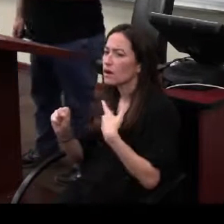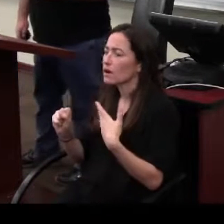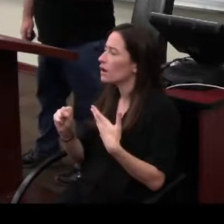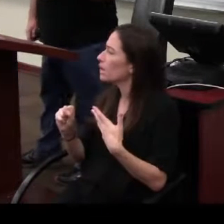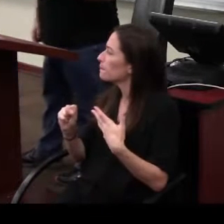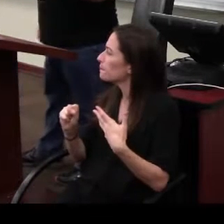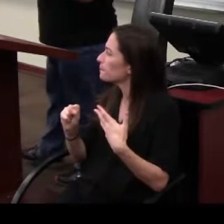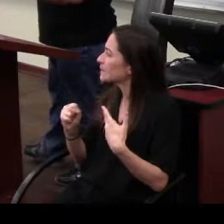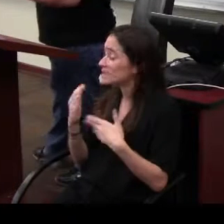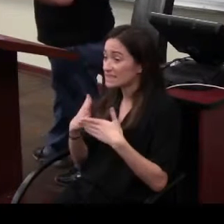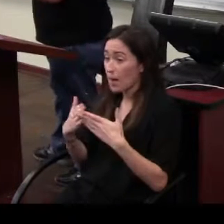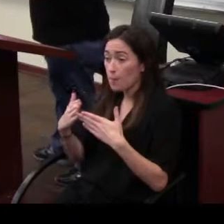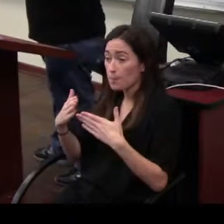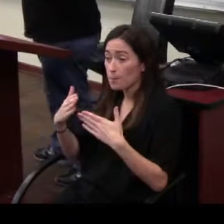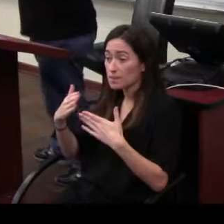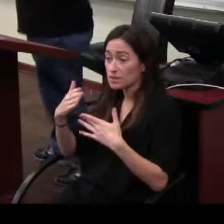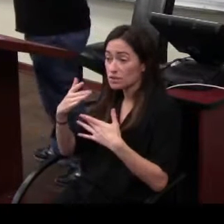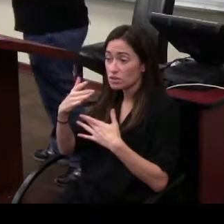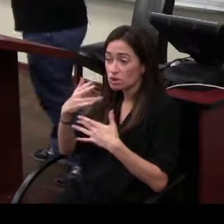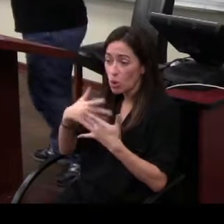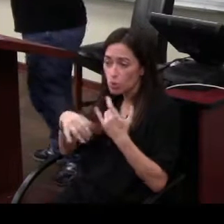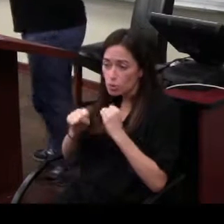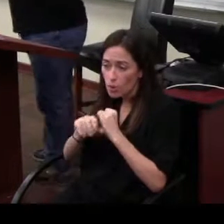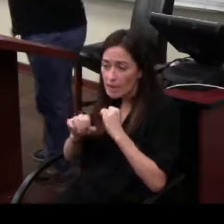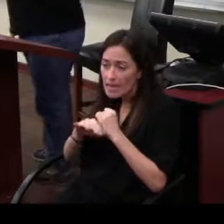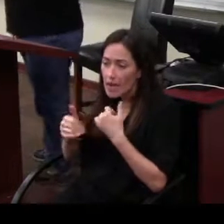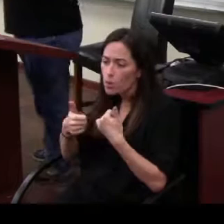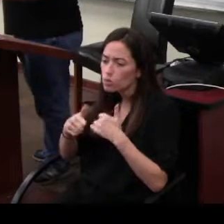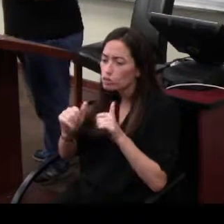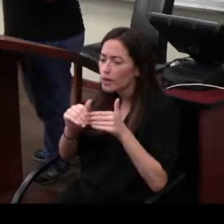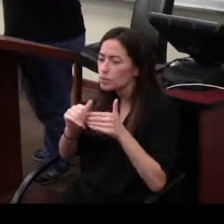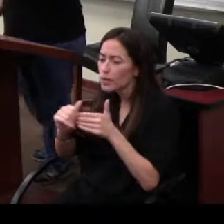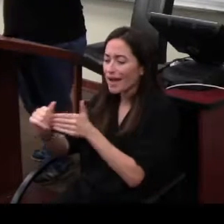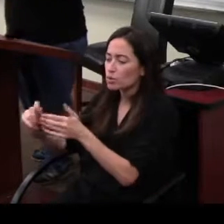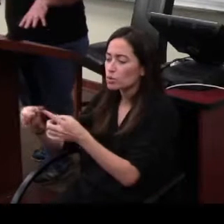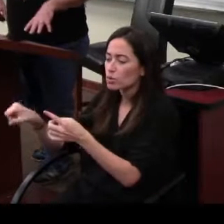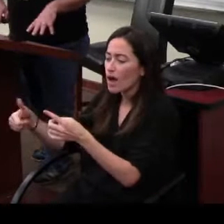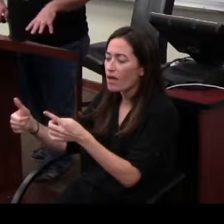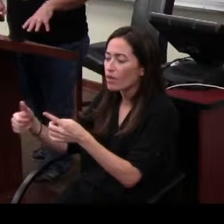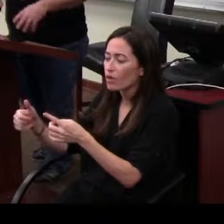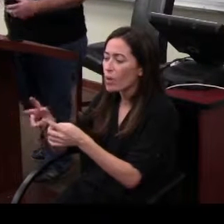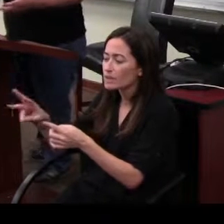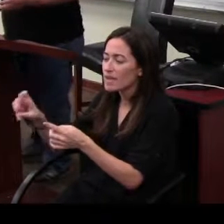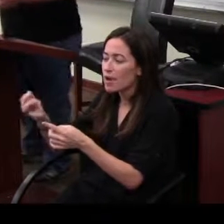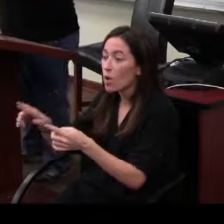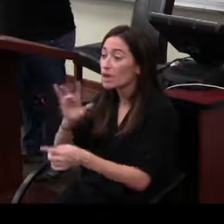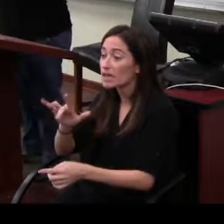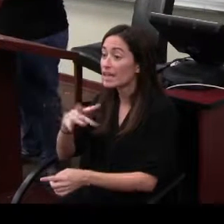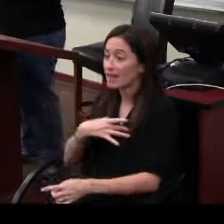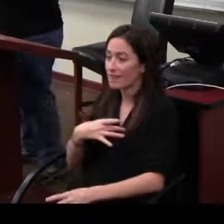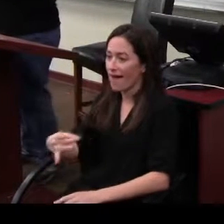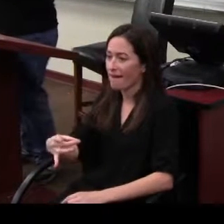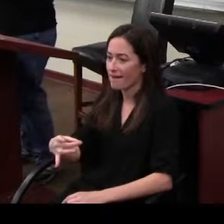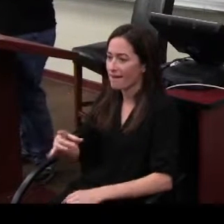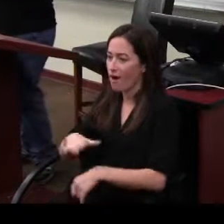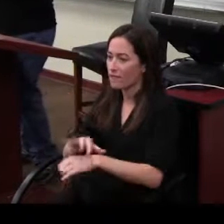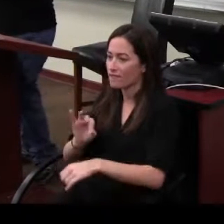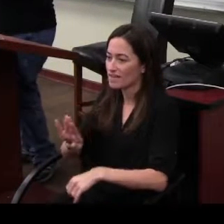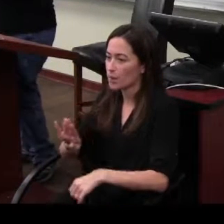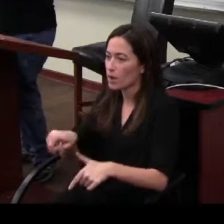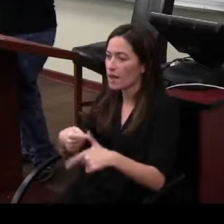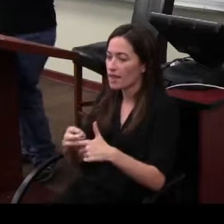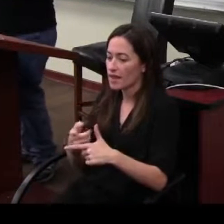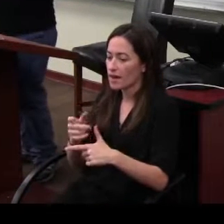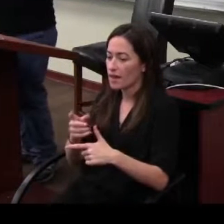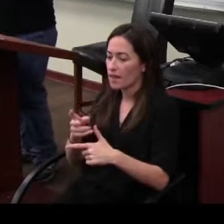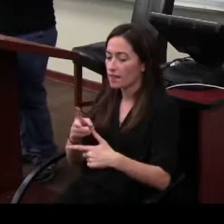There are some social media ones that are out there that try to get you to go to sites or to like something on Facebook, which increases the value